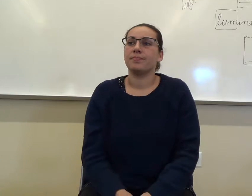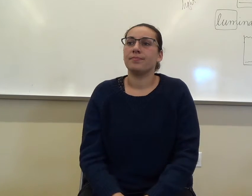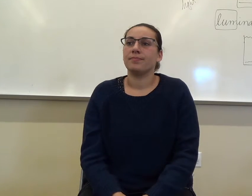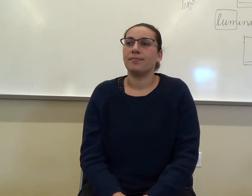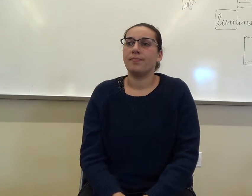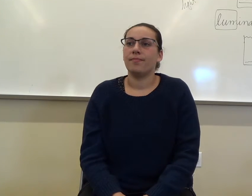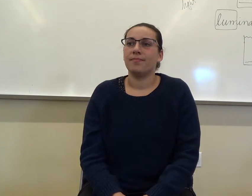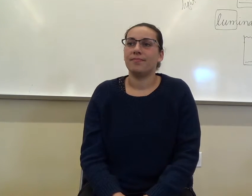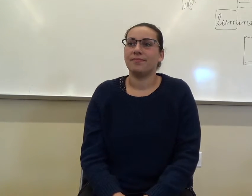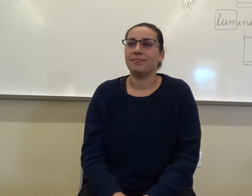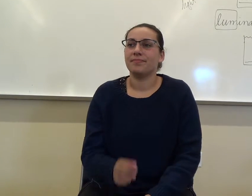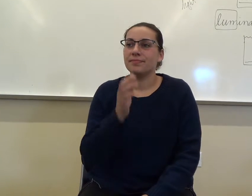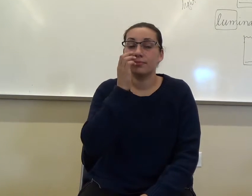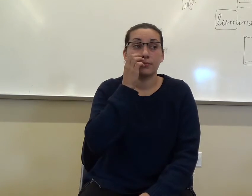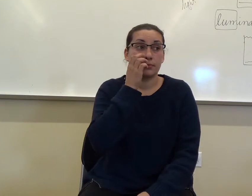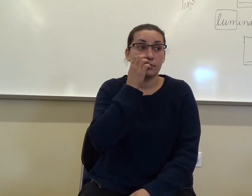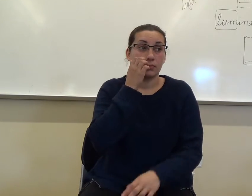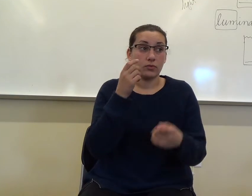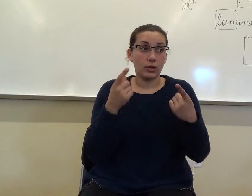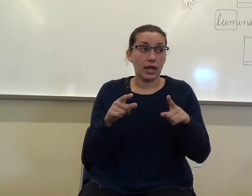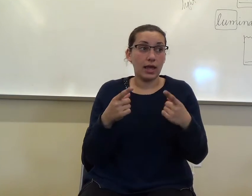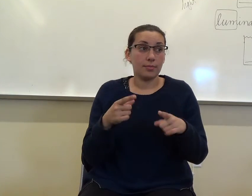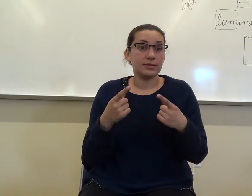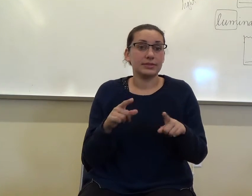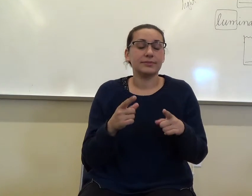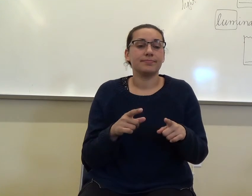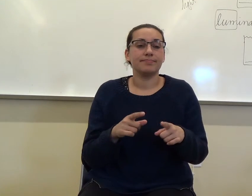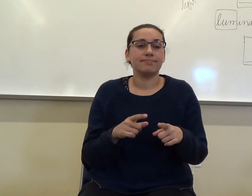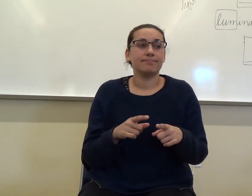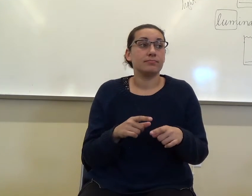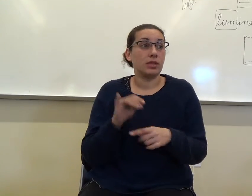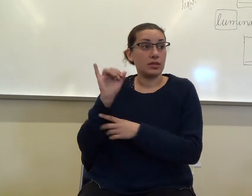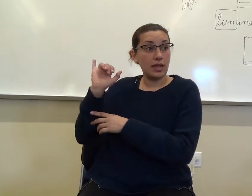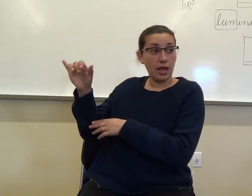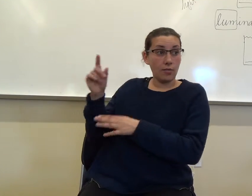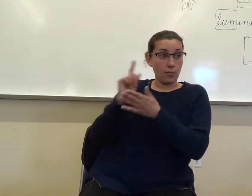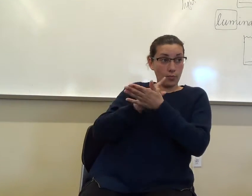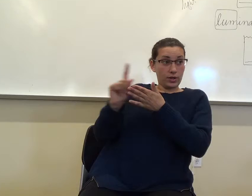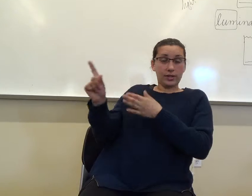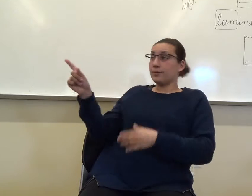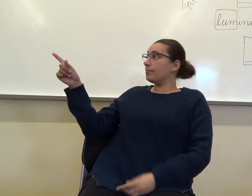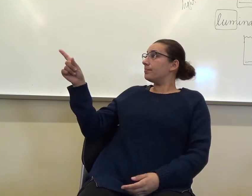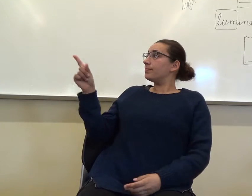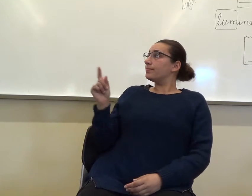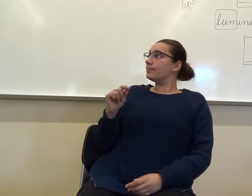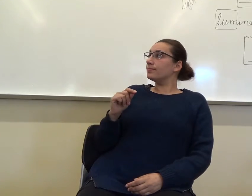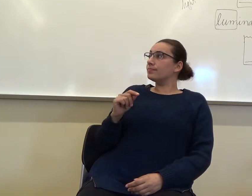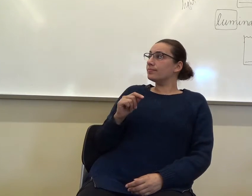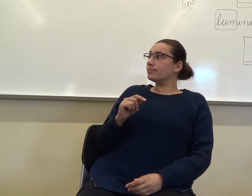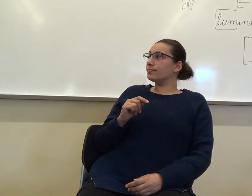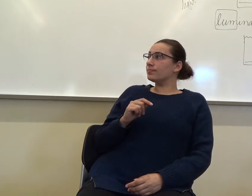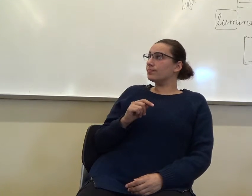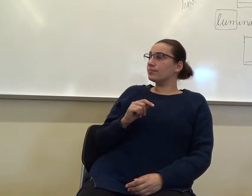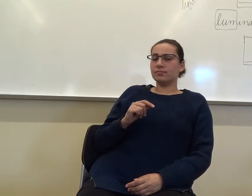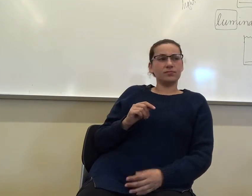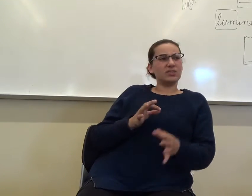What happens with us on that week is this, and again, we'll go over this when we get closer to the